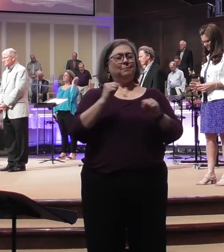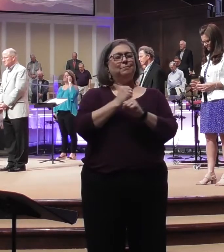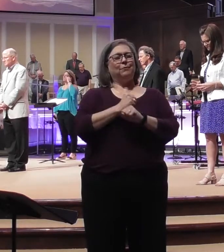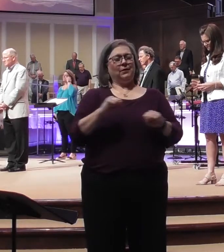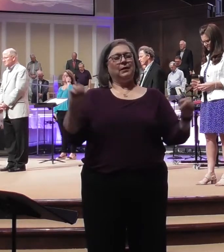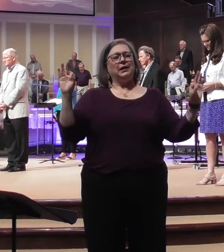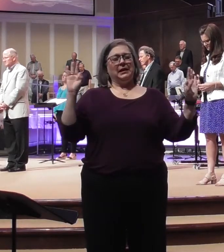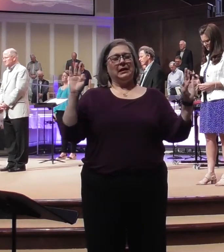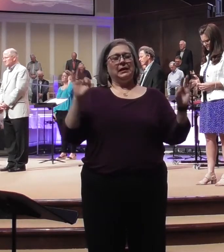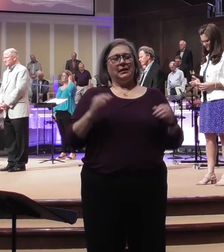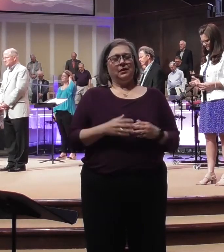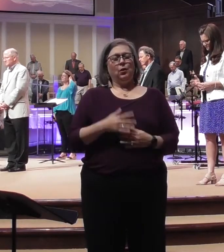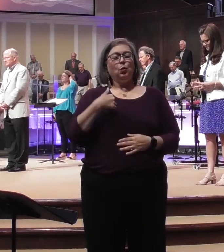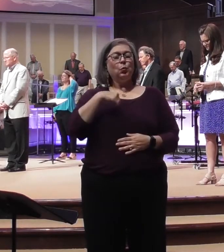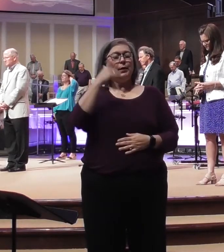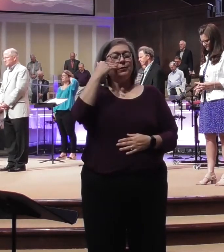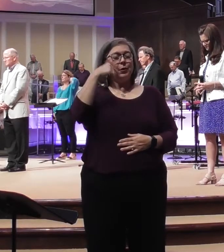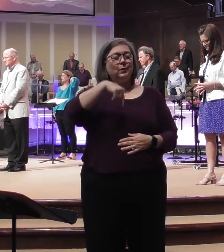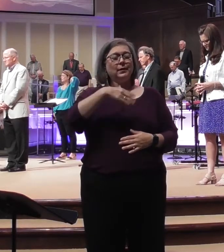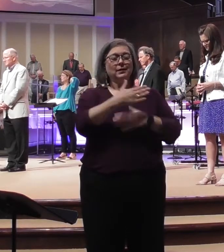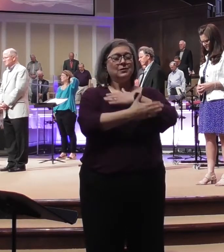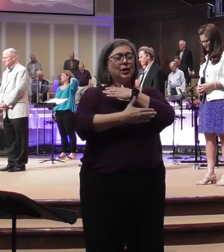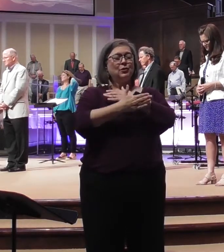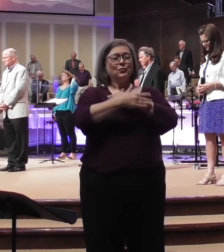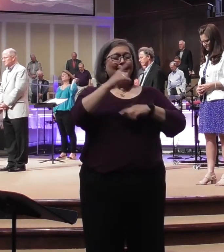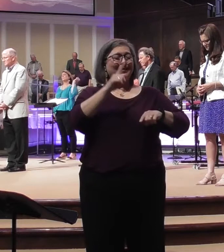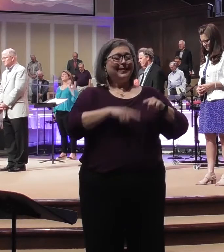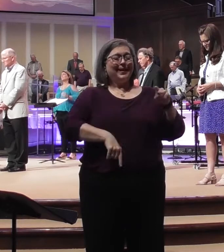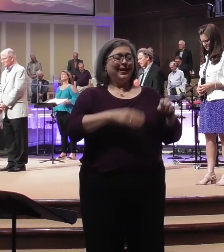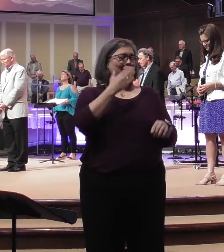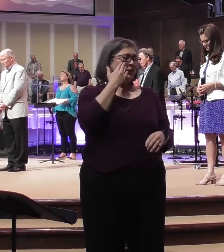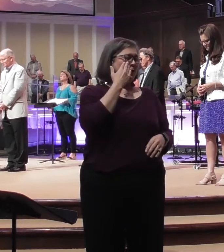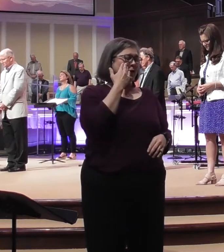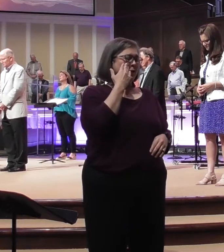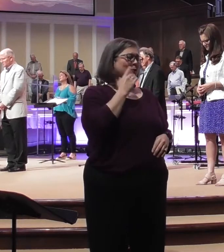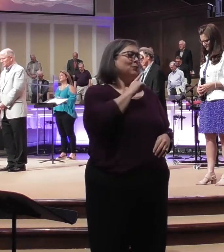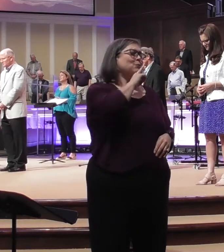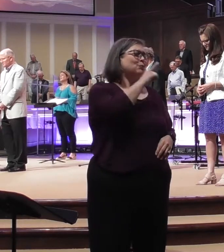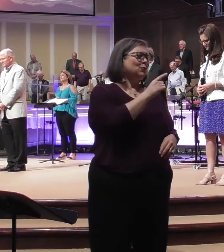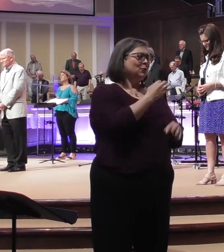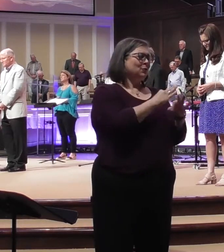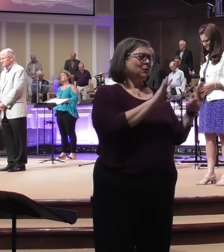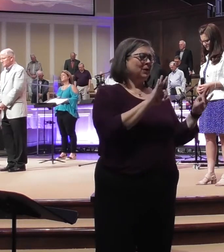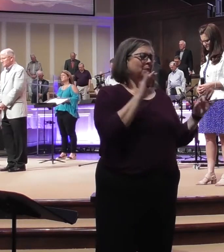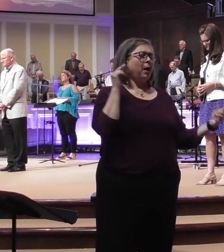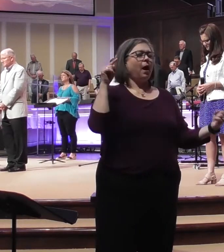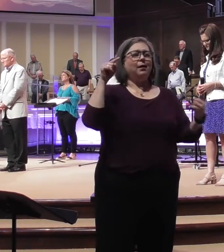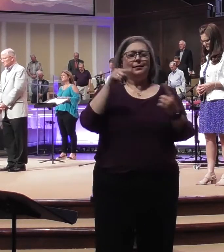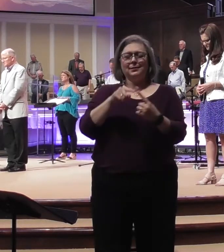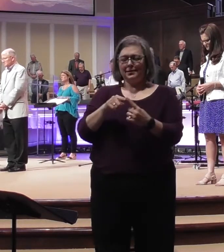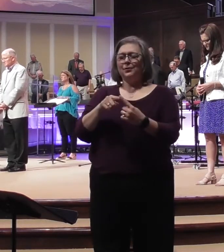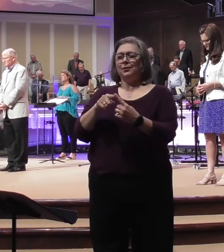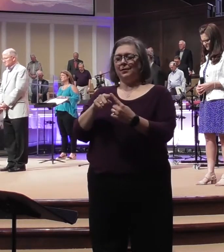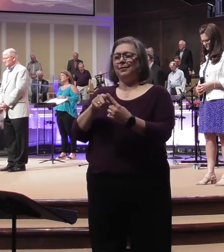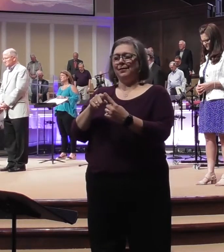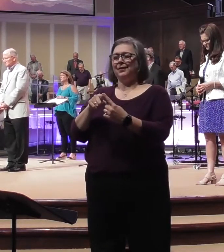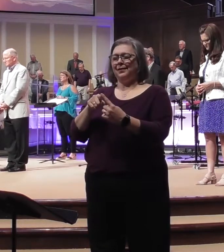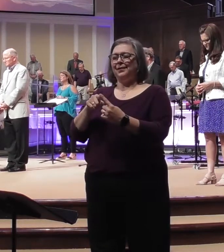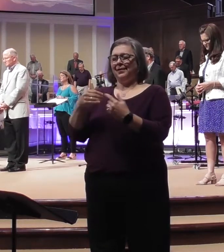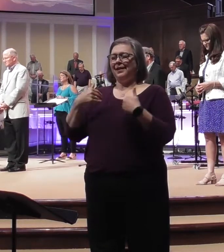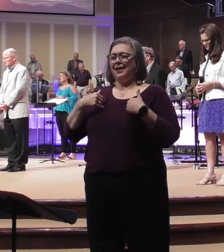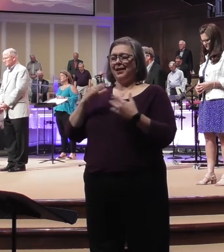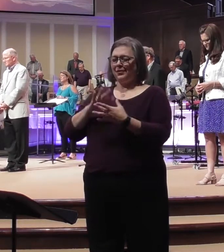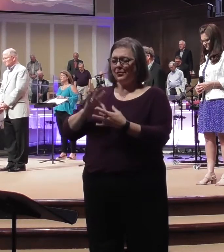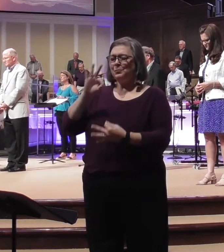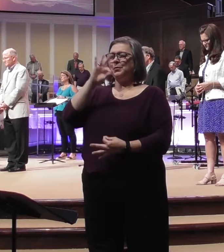country cannot know freedom until it knows spiritual freedom. And so, God, help us to be willing